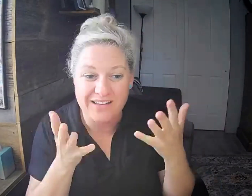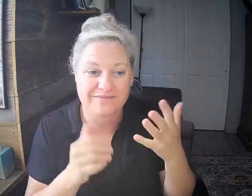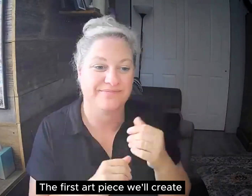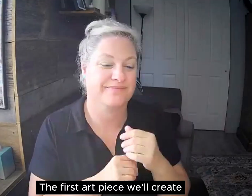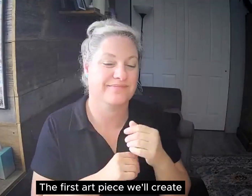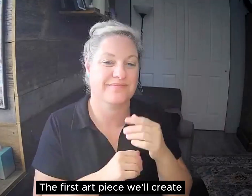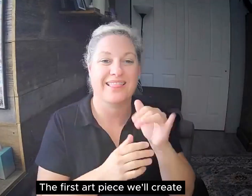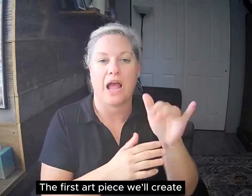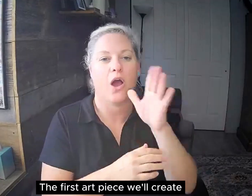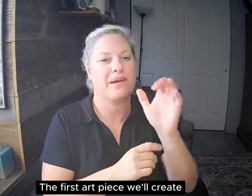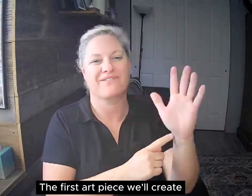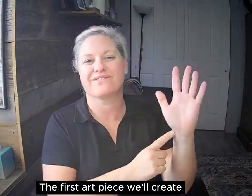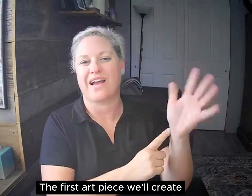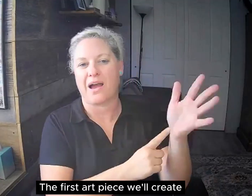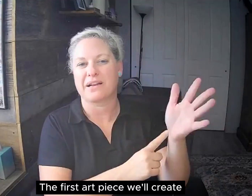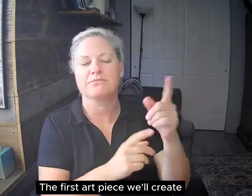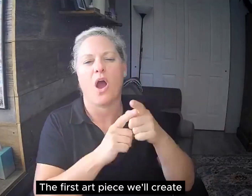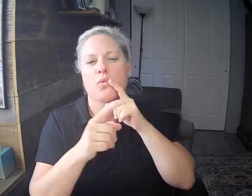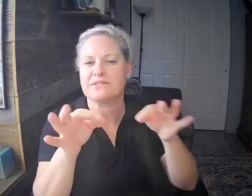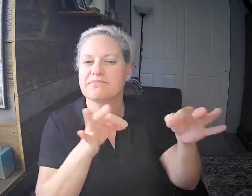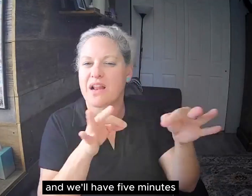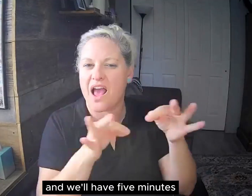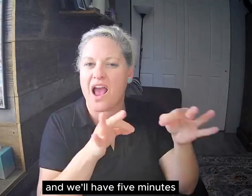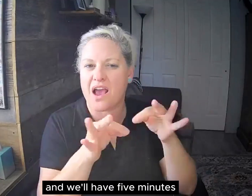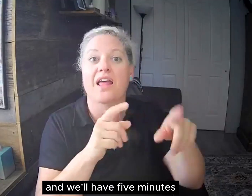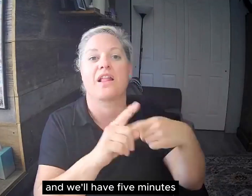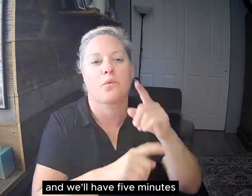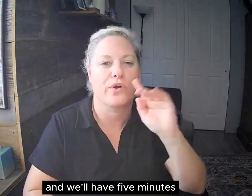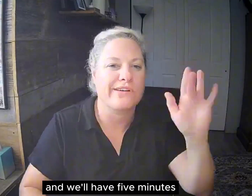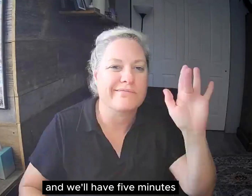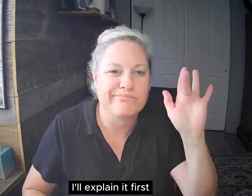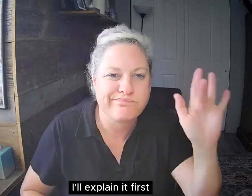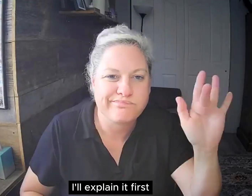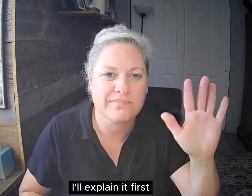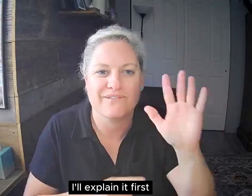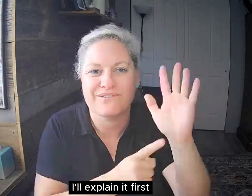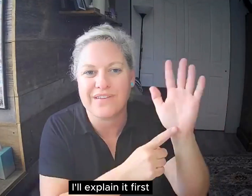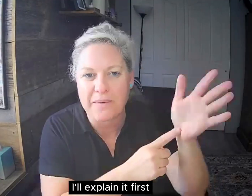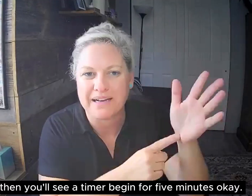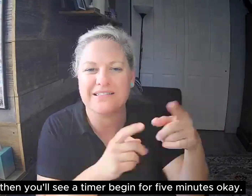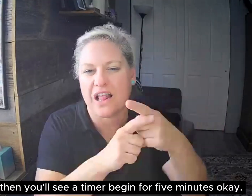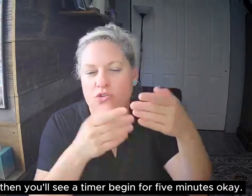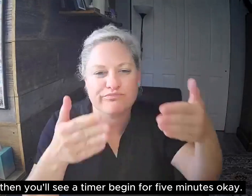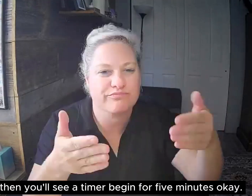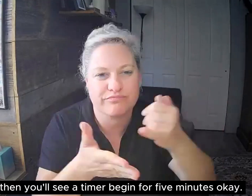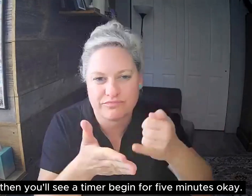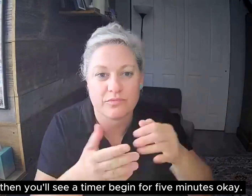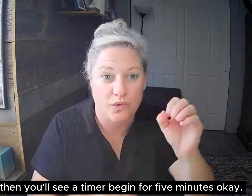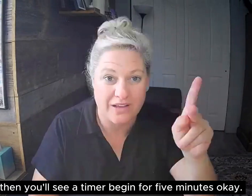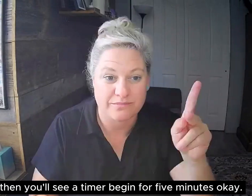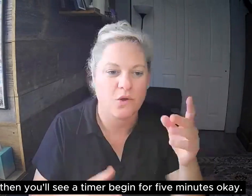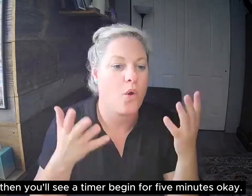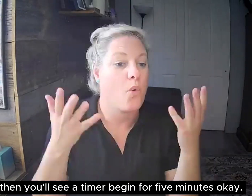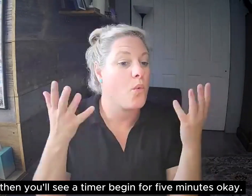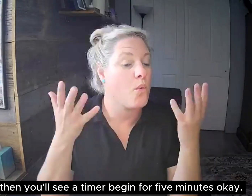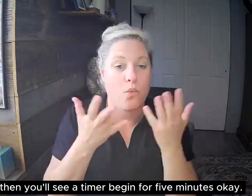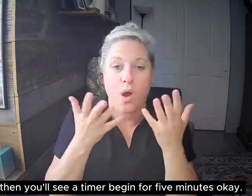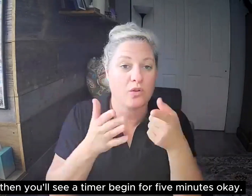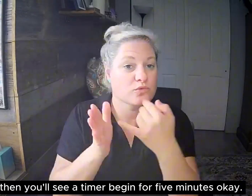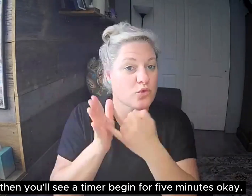The first art piece we'll create, and we'll have 5 minutes. I'll explain it first, and then you'll see a timer begin for 5 minutes, okay?